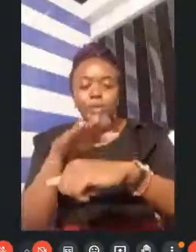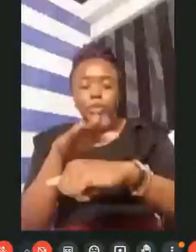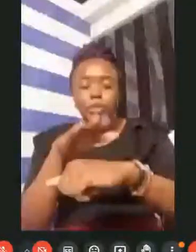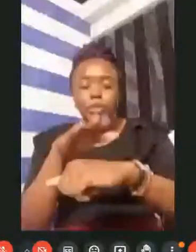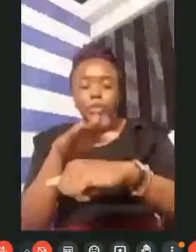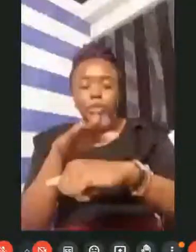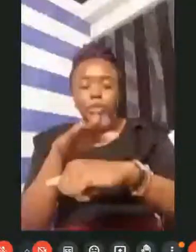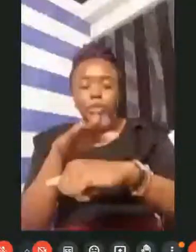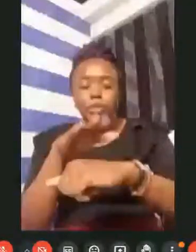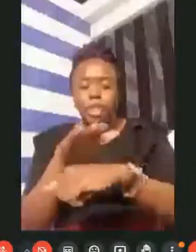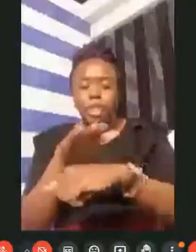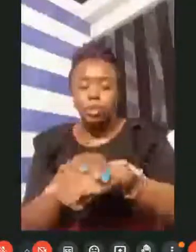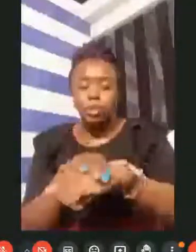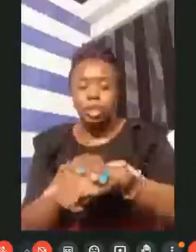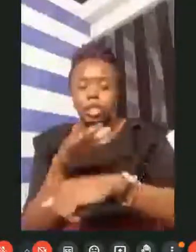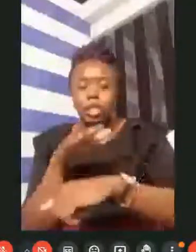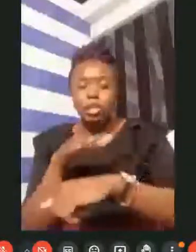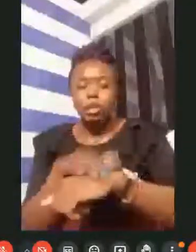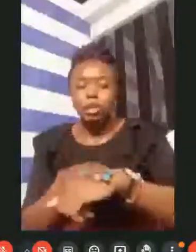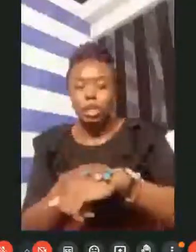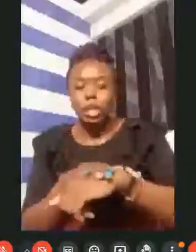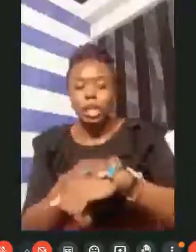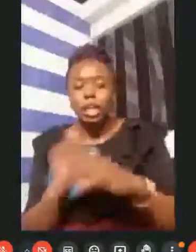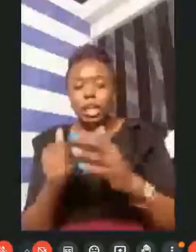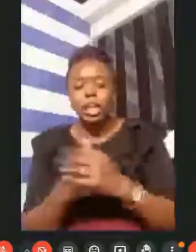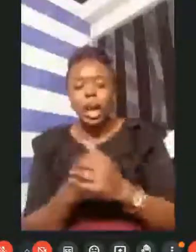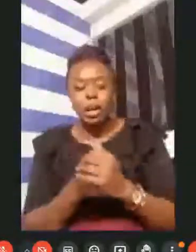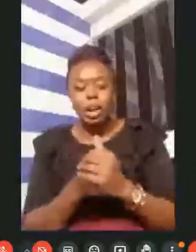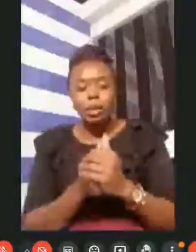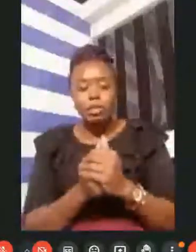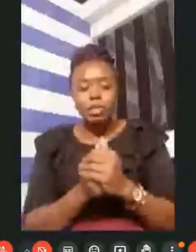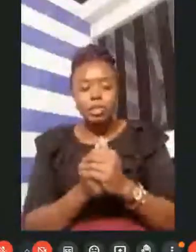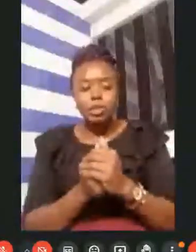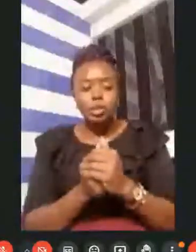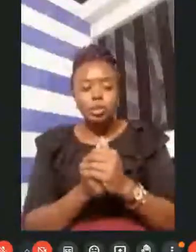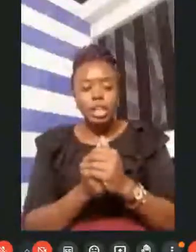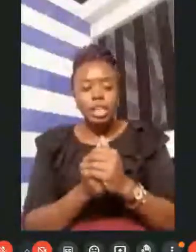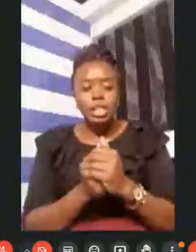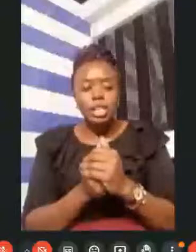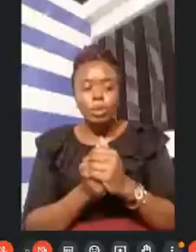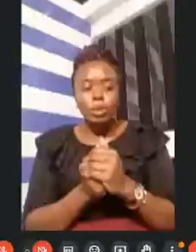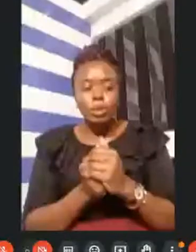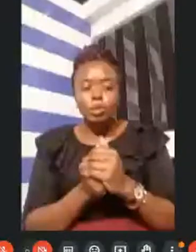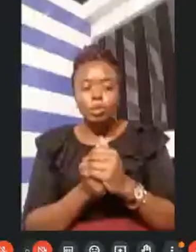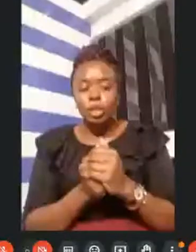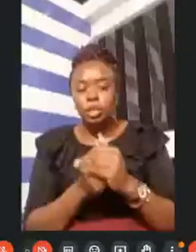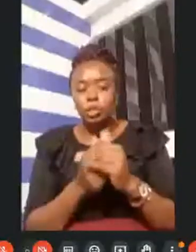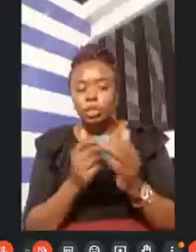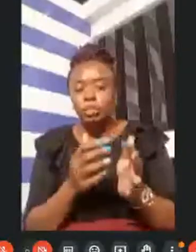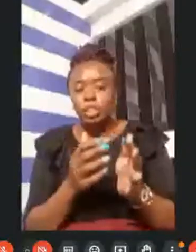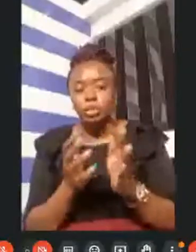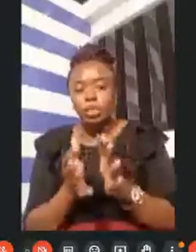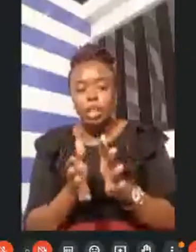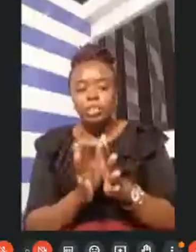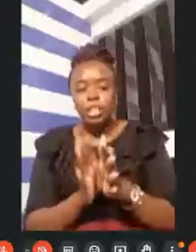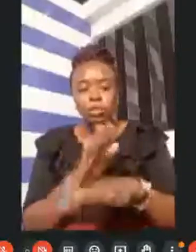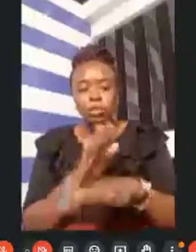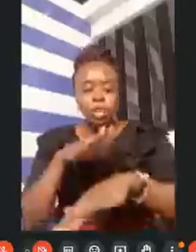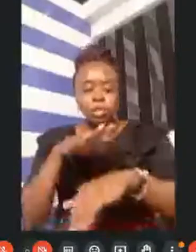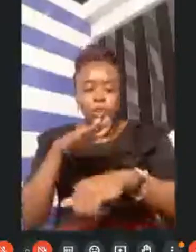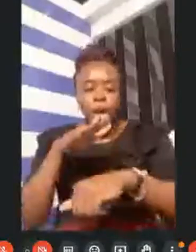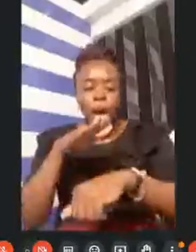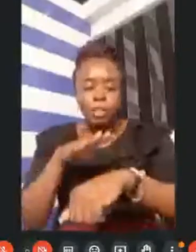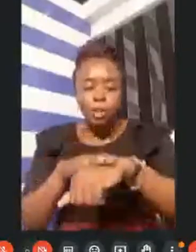it remains good, good, good. Now I want to teach you how to say someone good morning, good evening, good